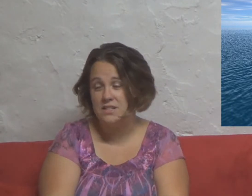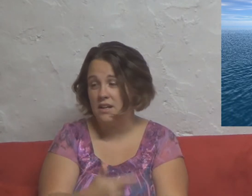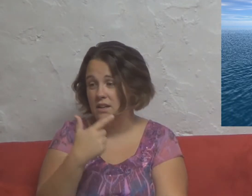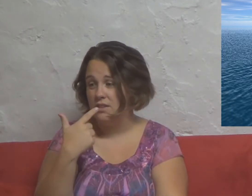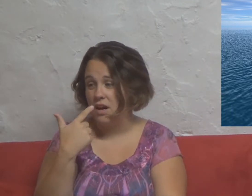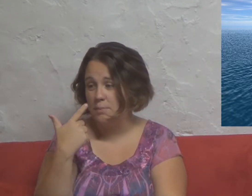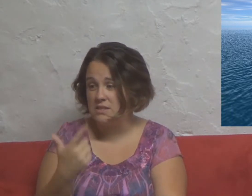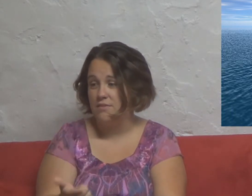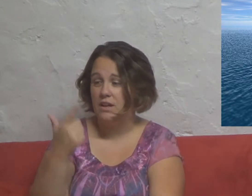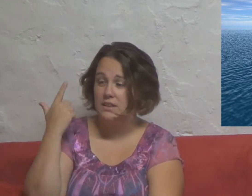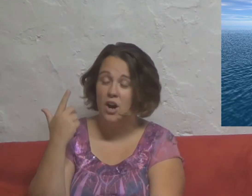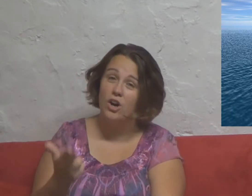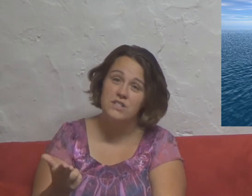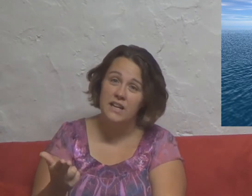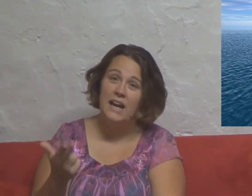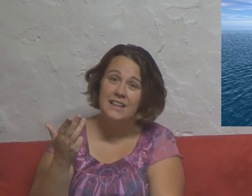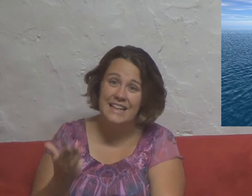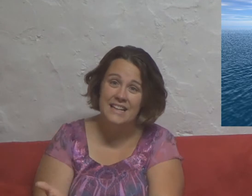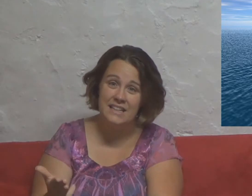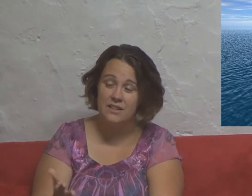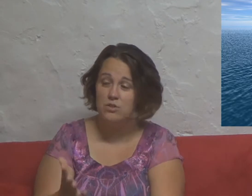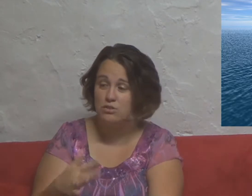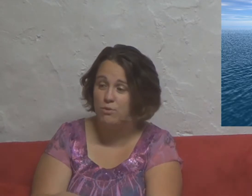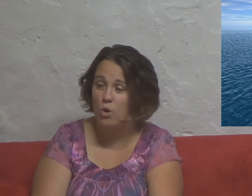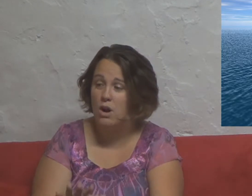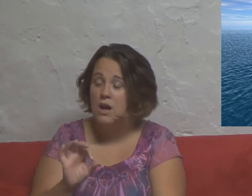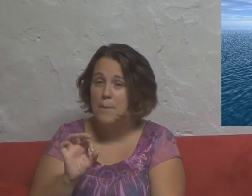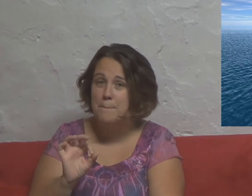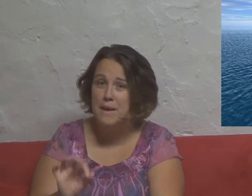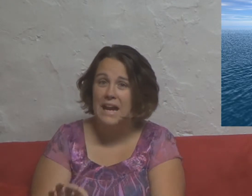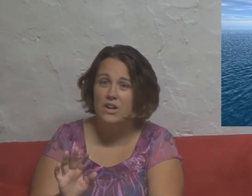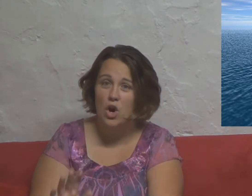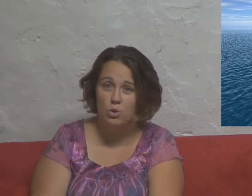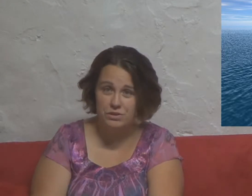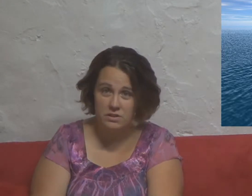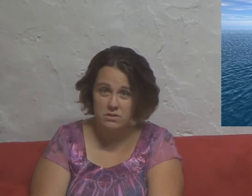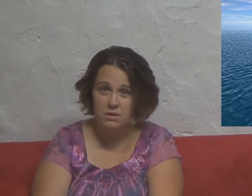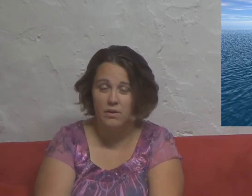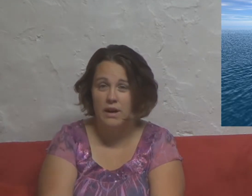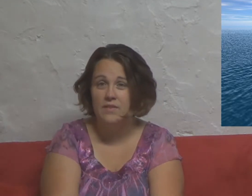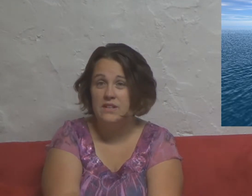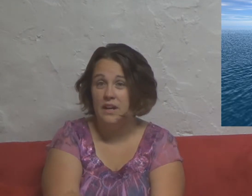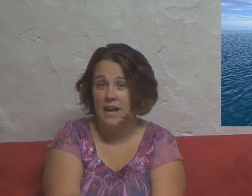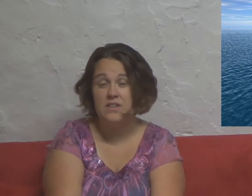Atlantic, the Pacific, the Arctic, and the Indian. So there's four main oceans. All right, and they take